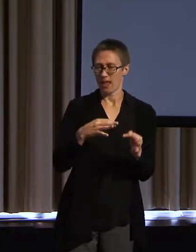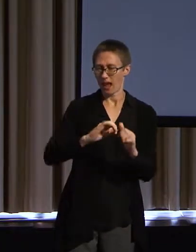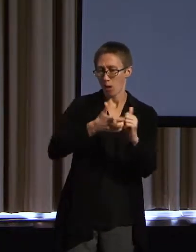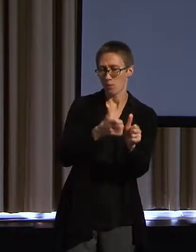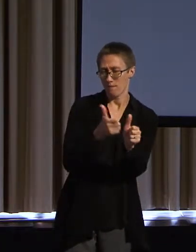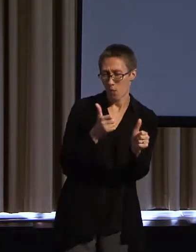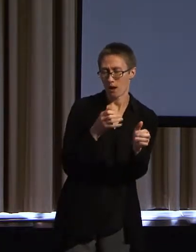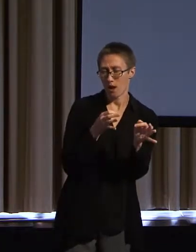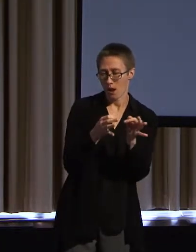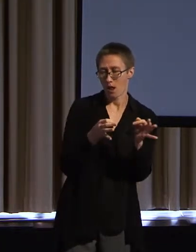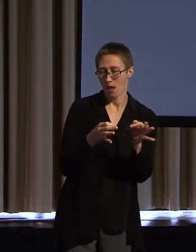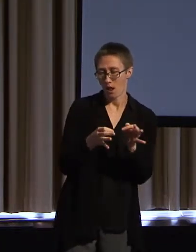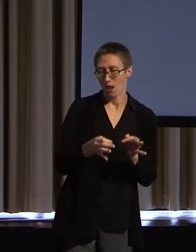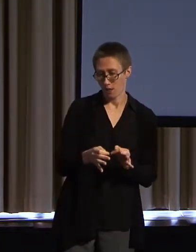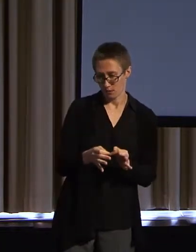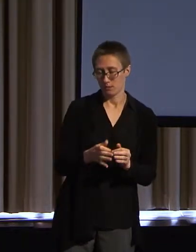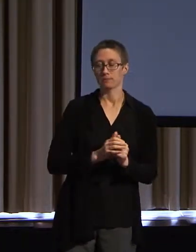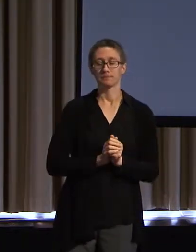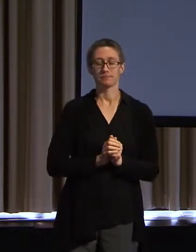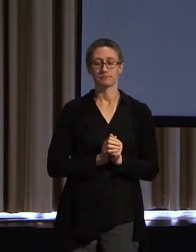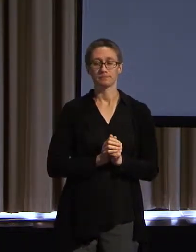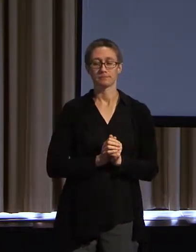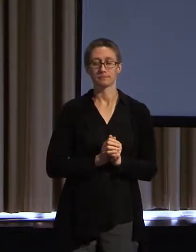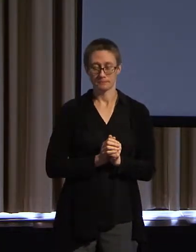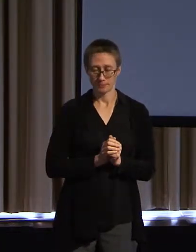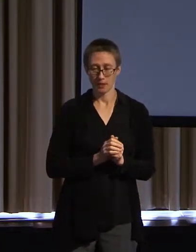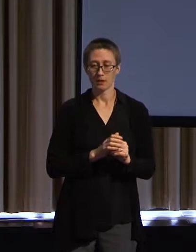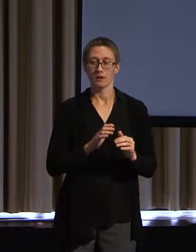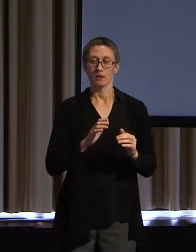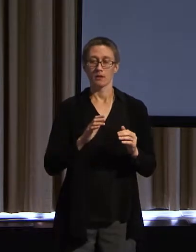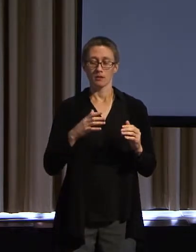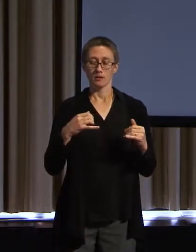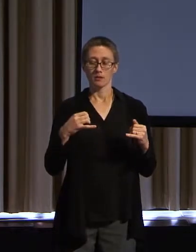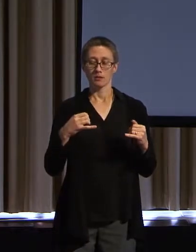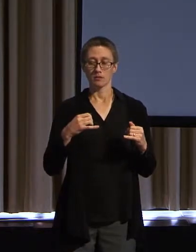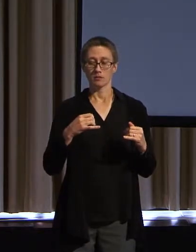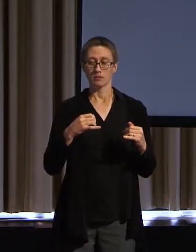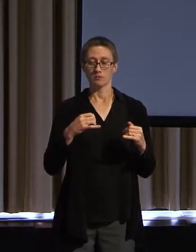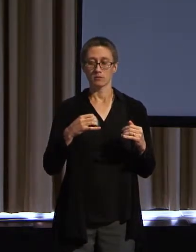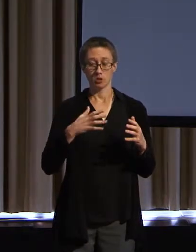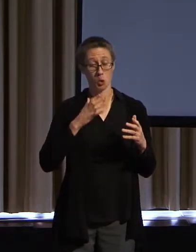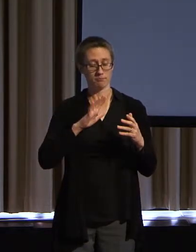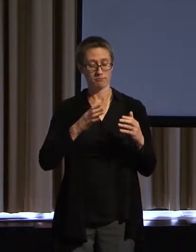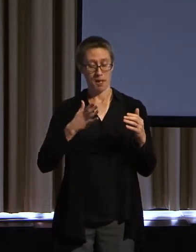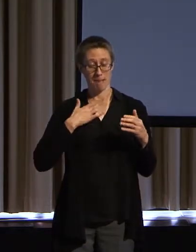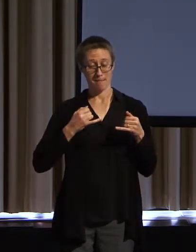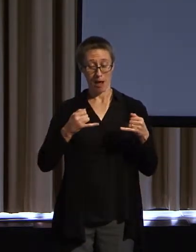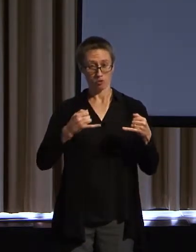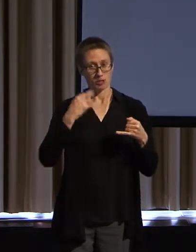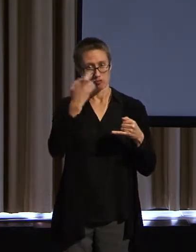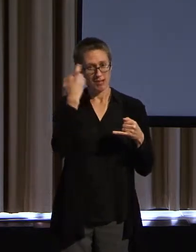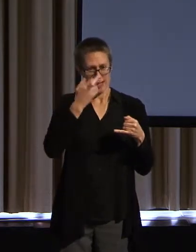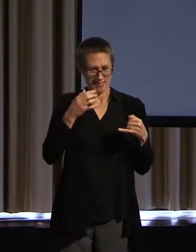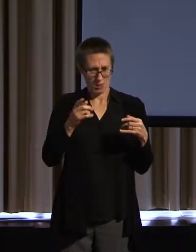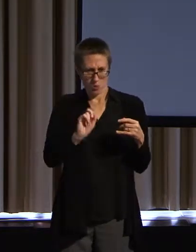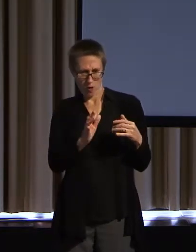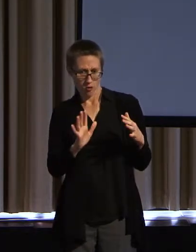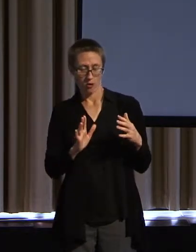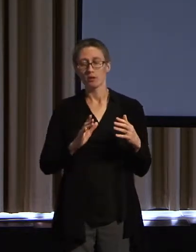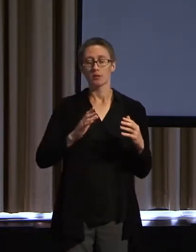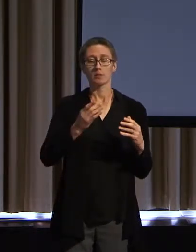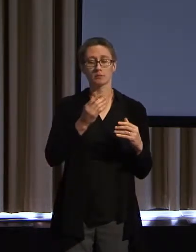Recognizing the disrespect of my boundaries lets me know that I need to take action. So the chapter continues, and I describe